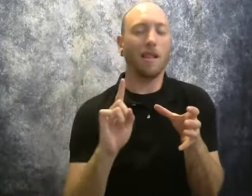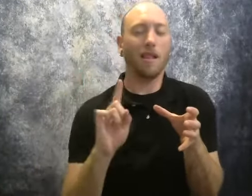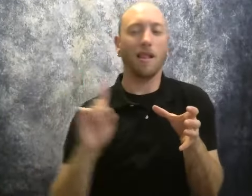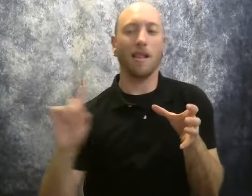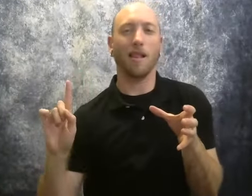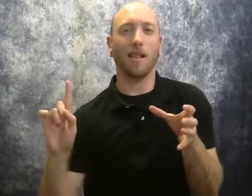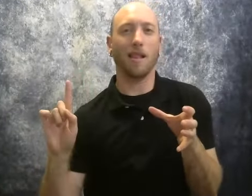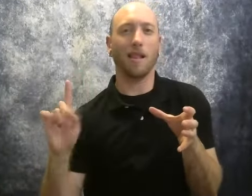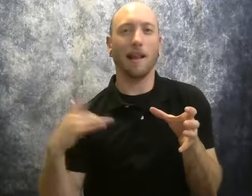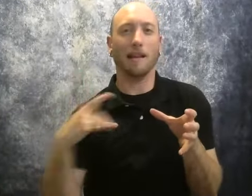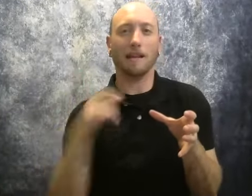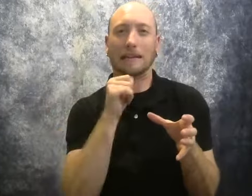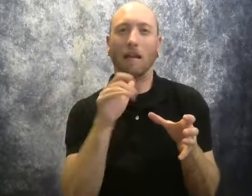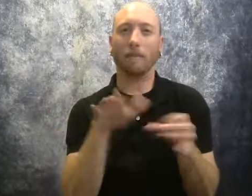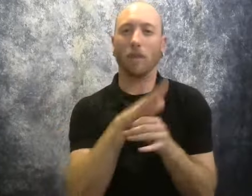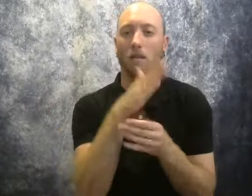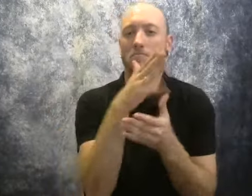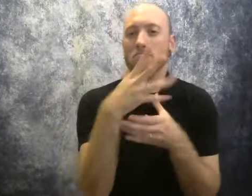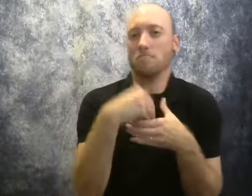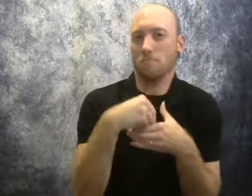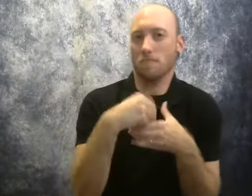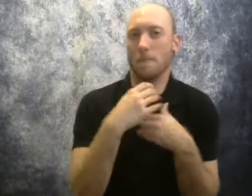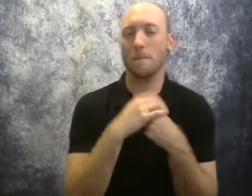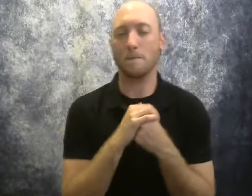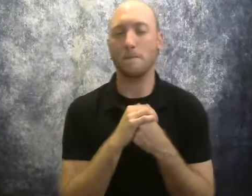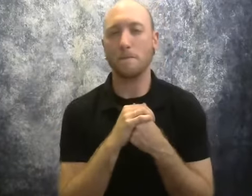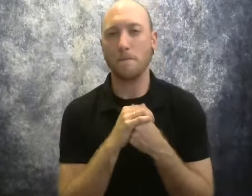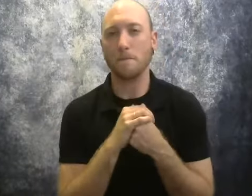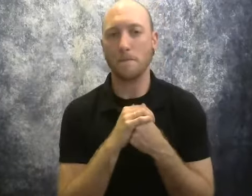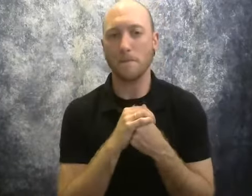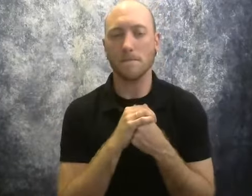that's where I felt I belonged, outside of it rather than a part of.